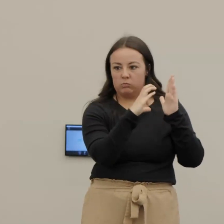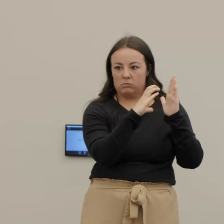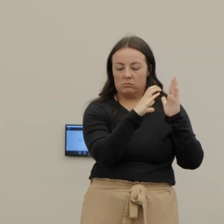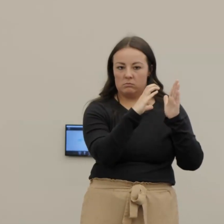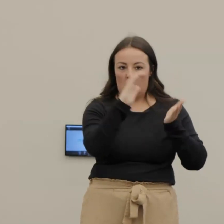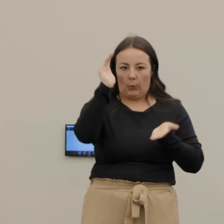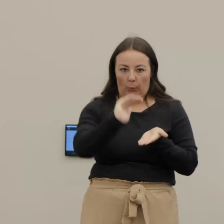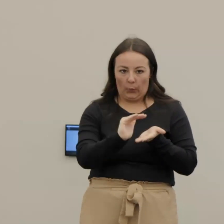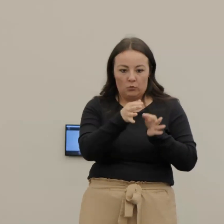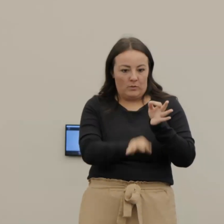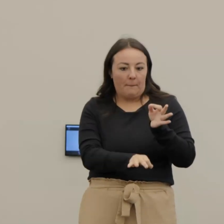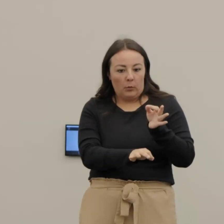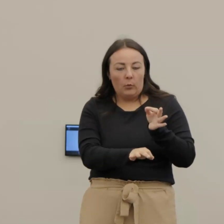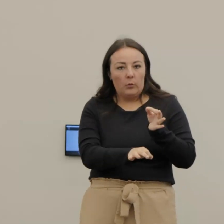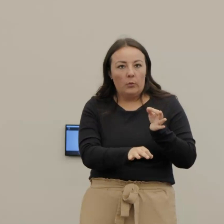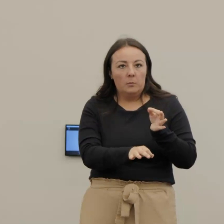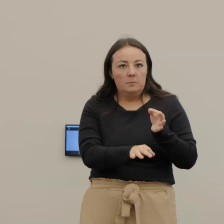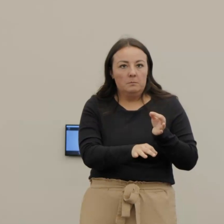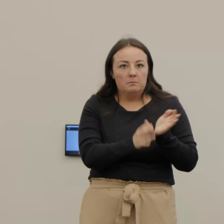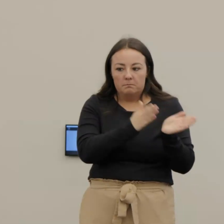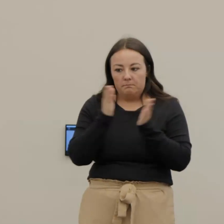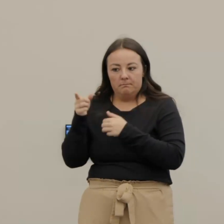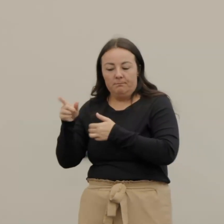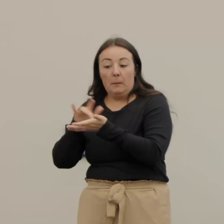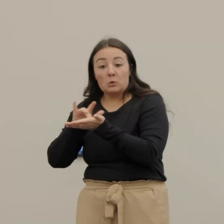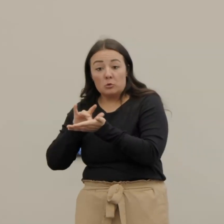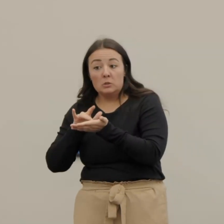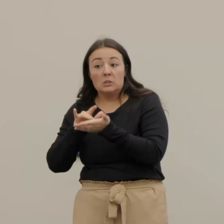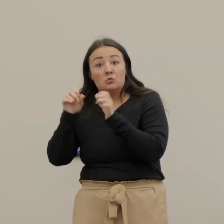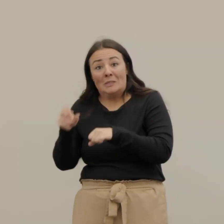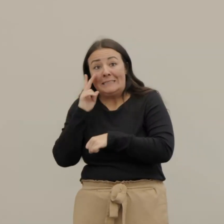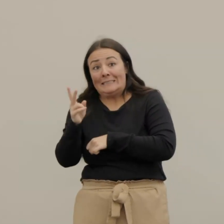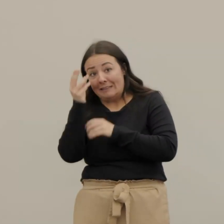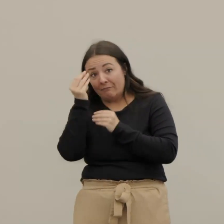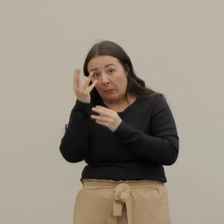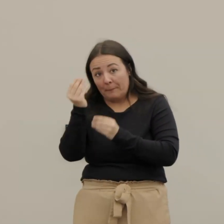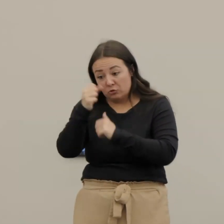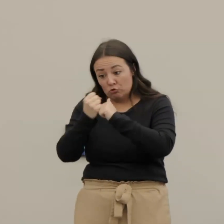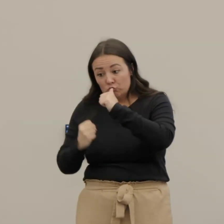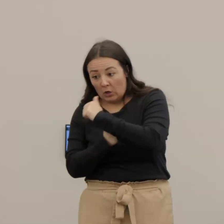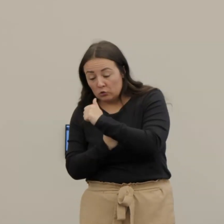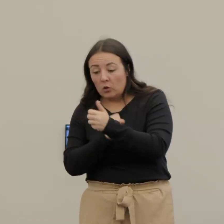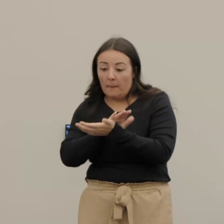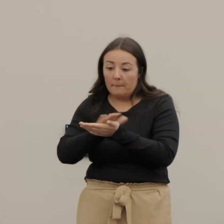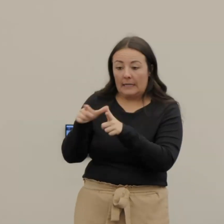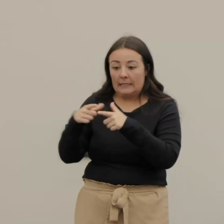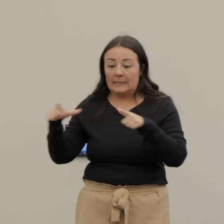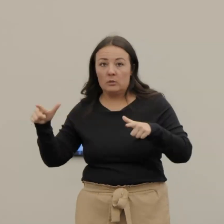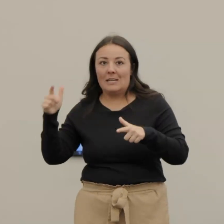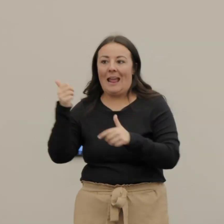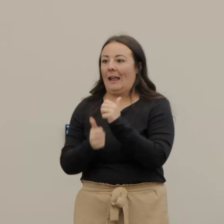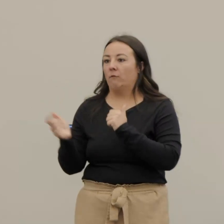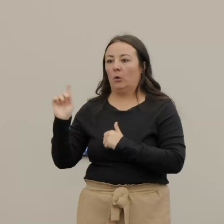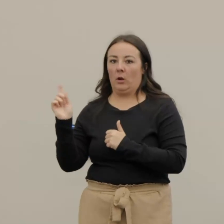to simple. And this prescription, you can see information structure and plain language